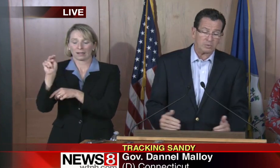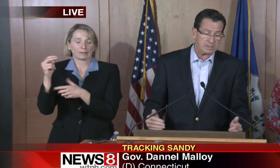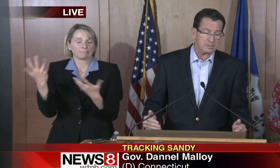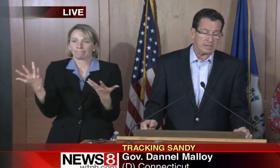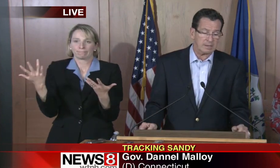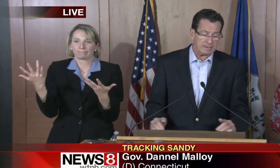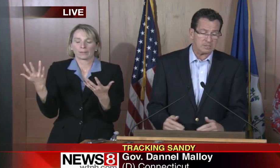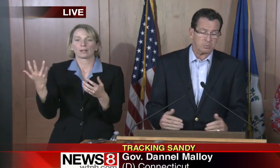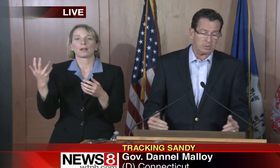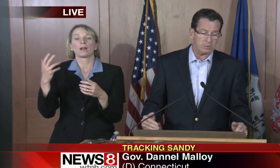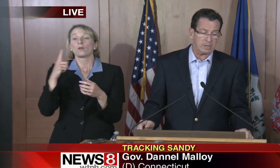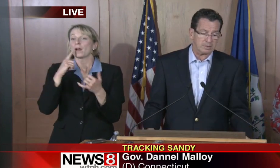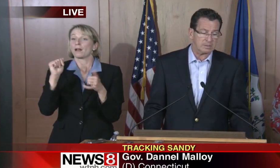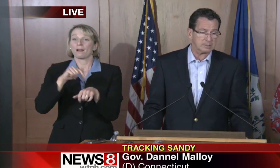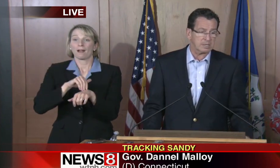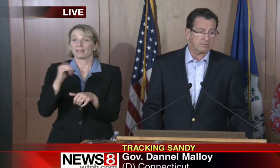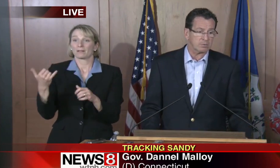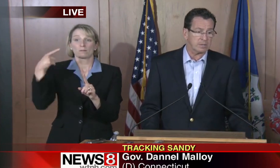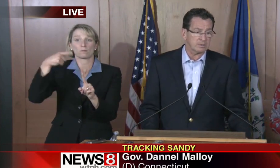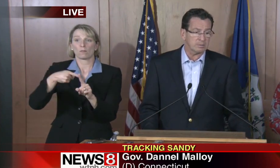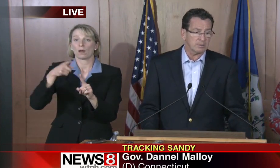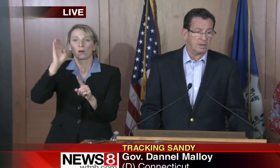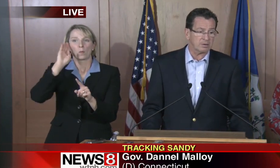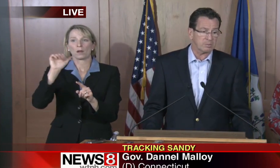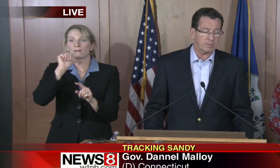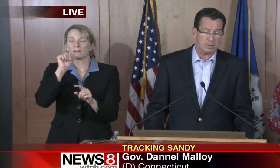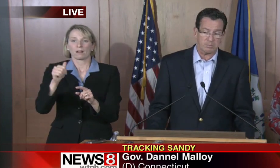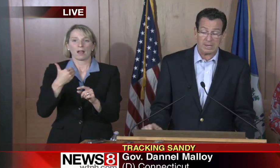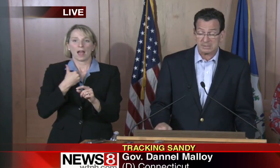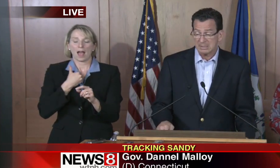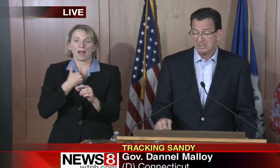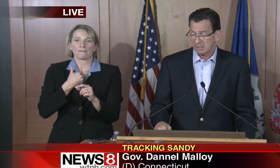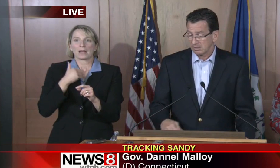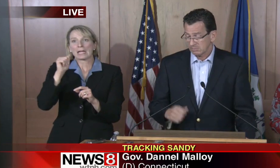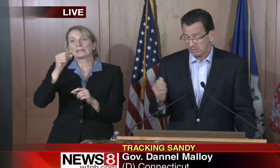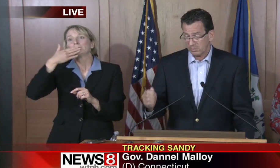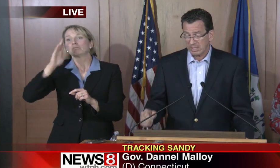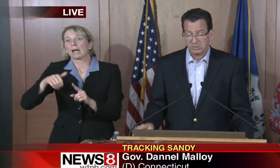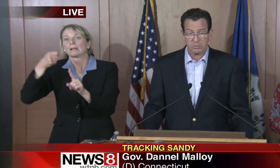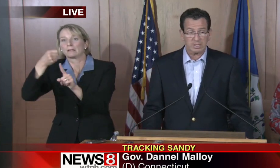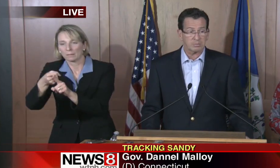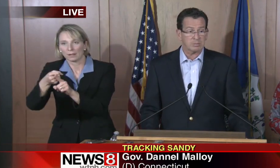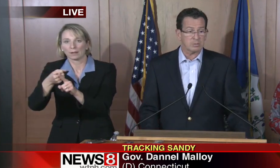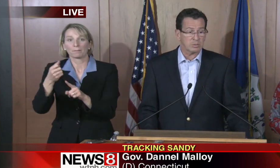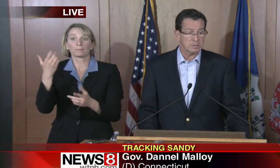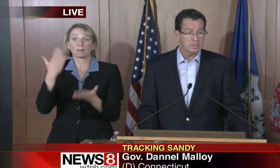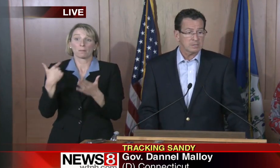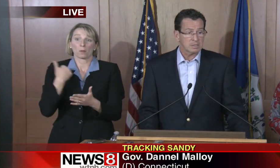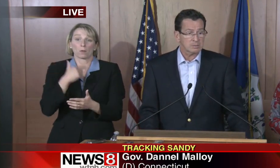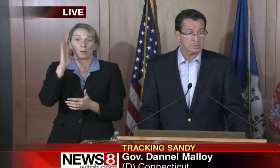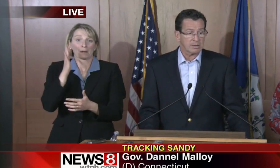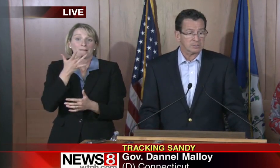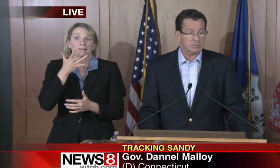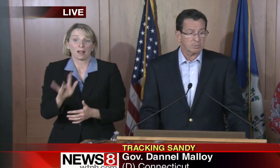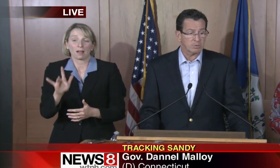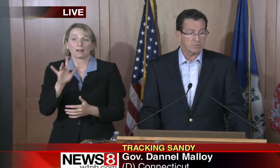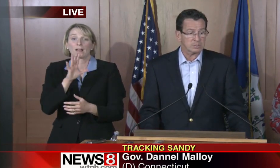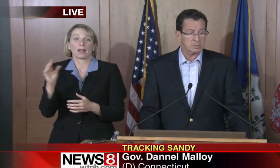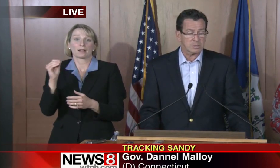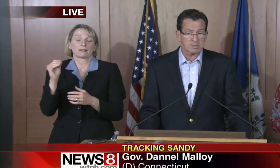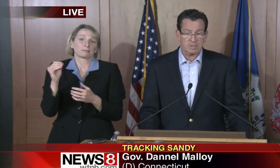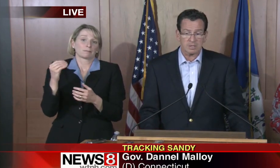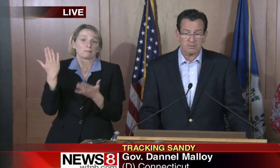we don't think it's going to, at this point, we're not thinking it's going to have a great amount of impact. You know, if we catch a break, maybe we save some